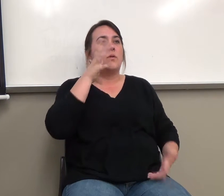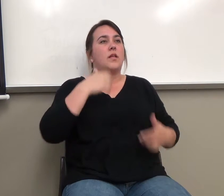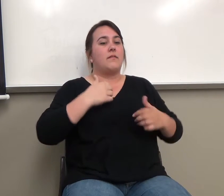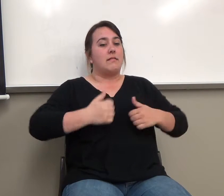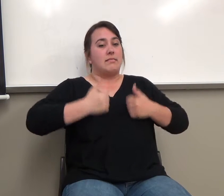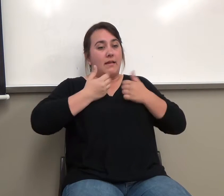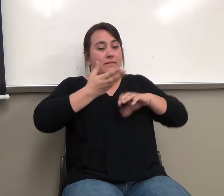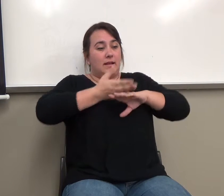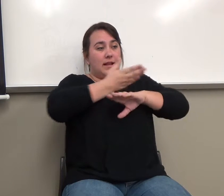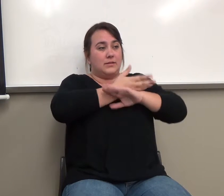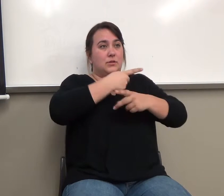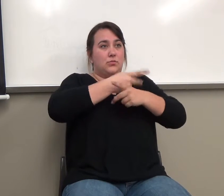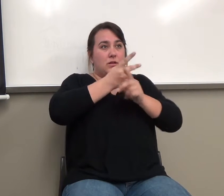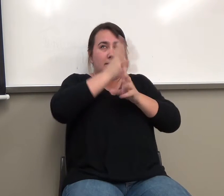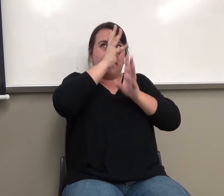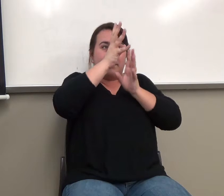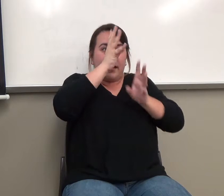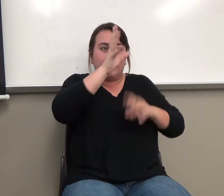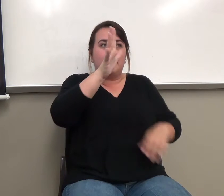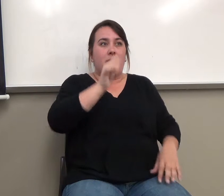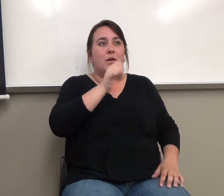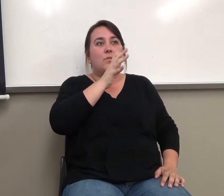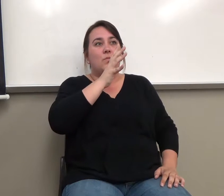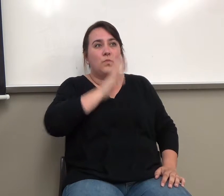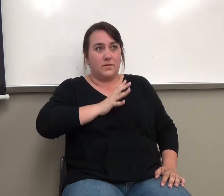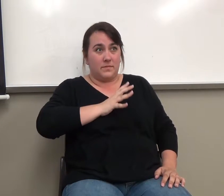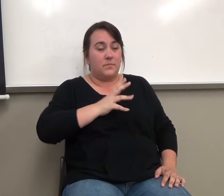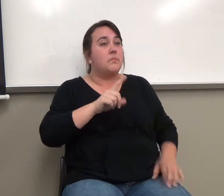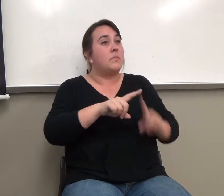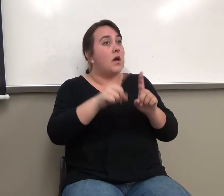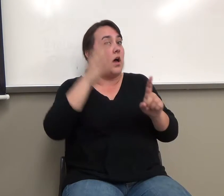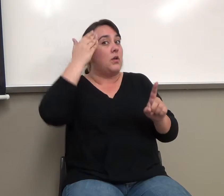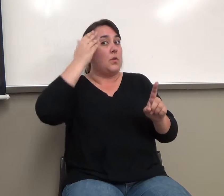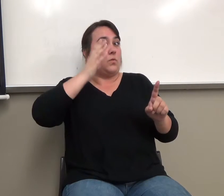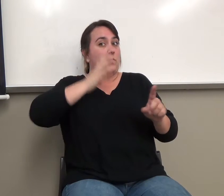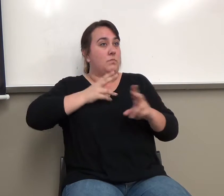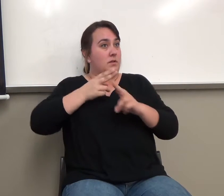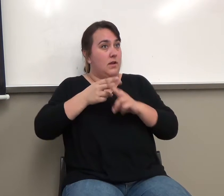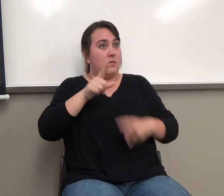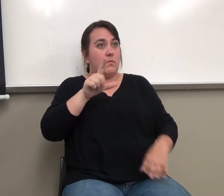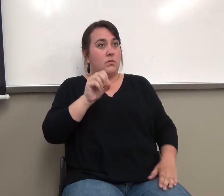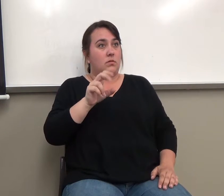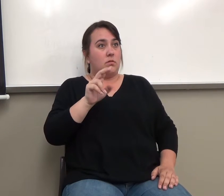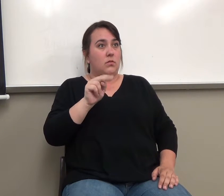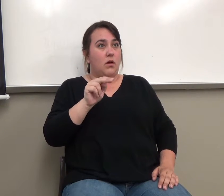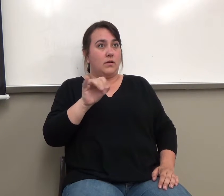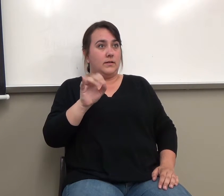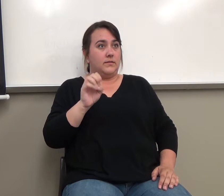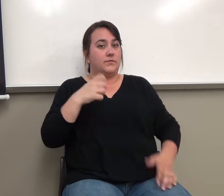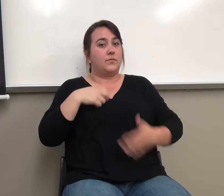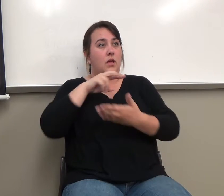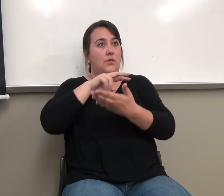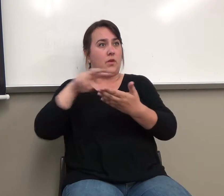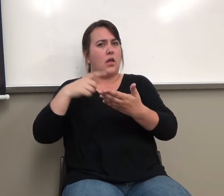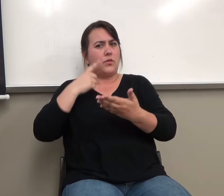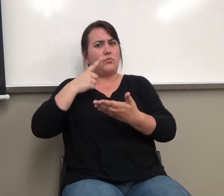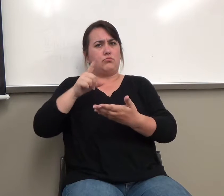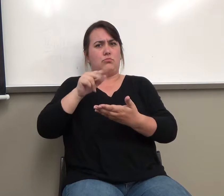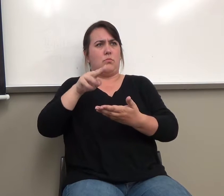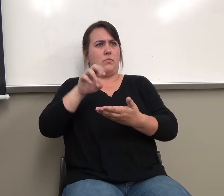by women. Now, I know a woman named Lonnie. So when I first read this, I think, well, that's okay. But you